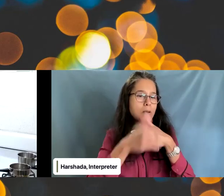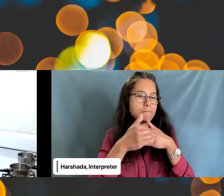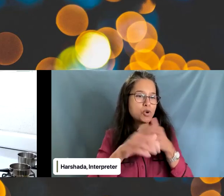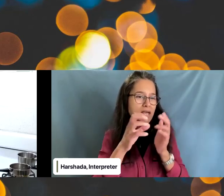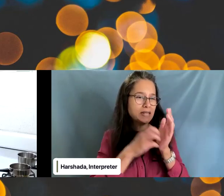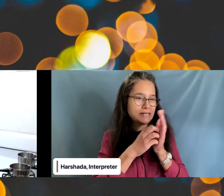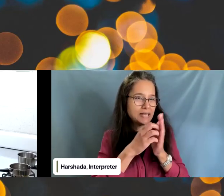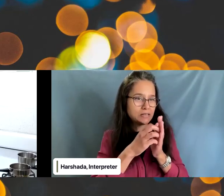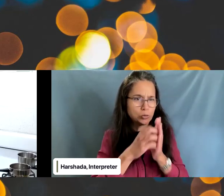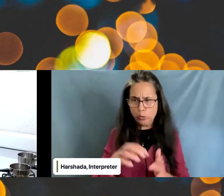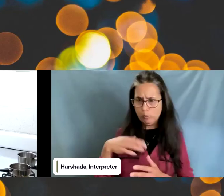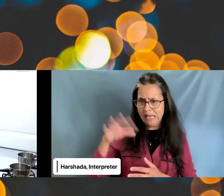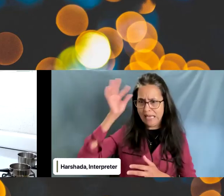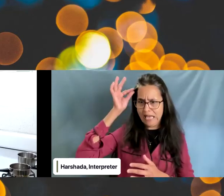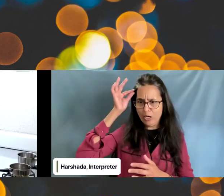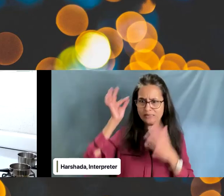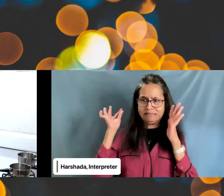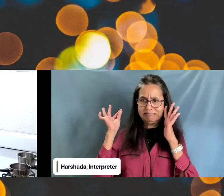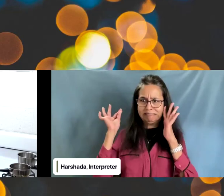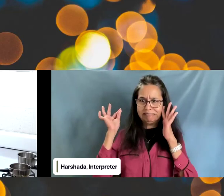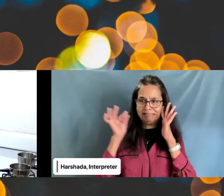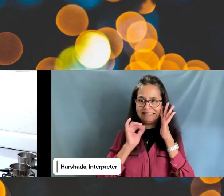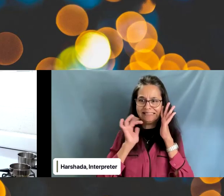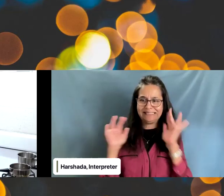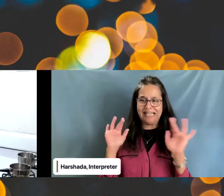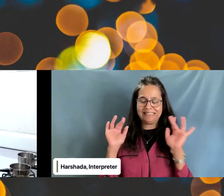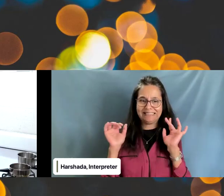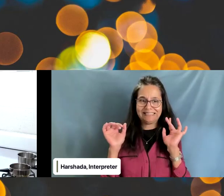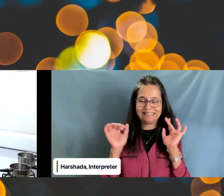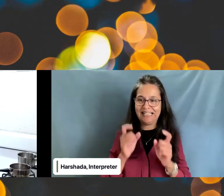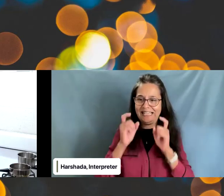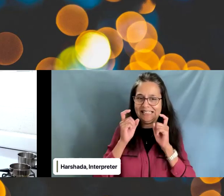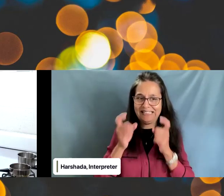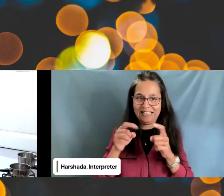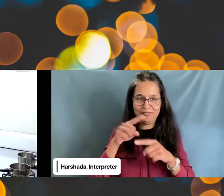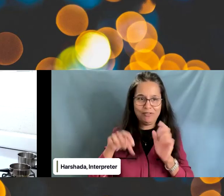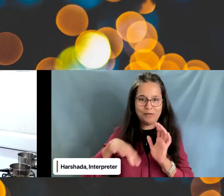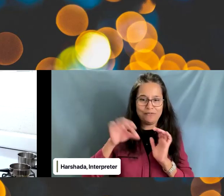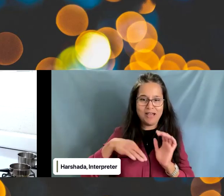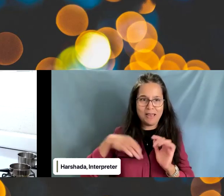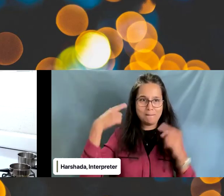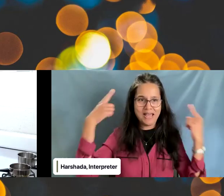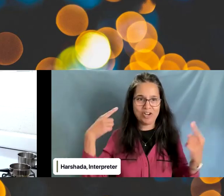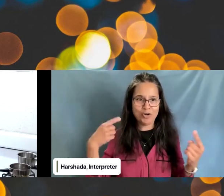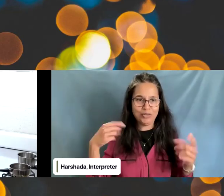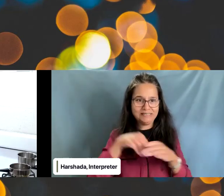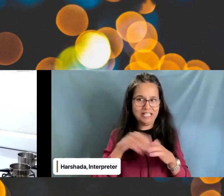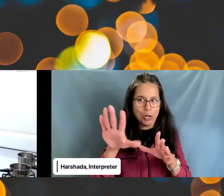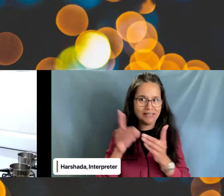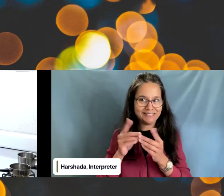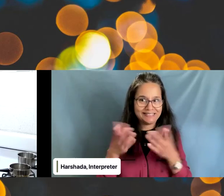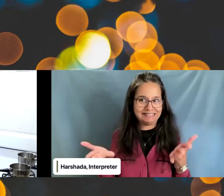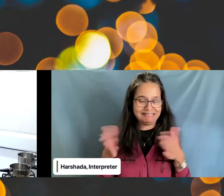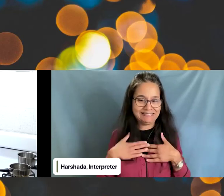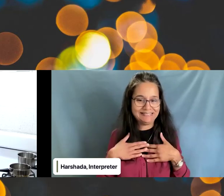Samba hair. That doesn't, it's a gift when you find my curls in your desserts. Extra